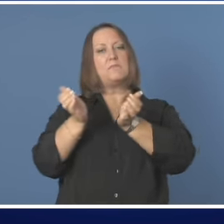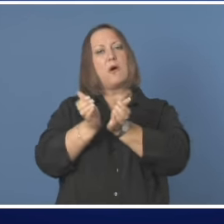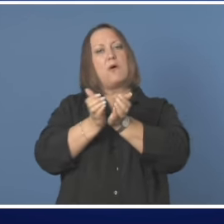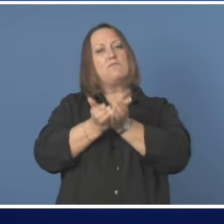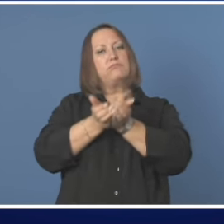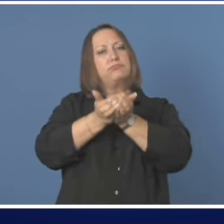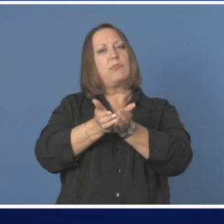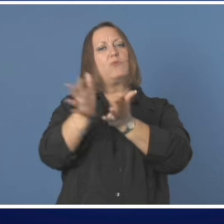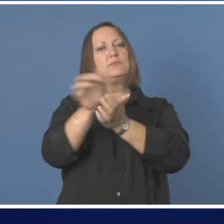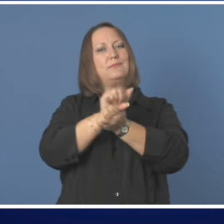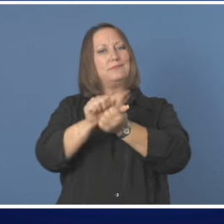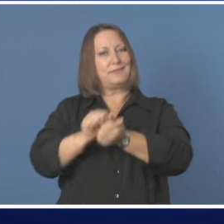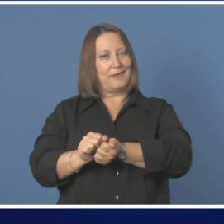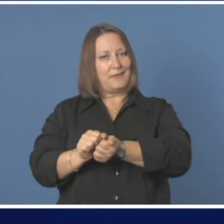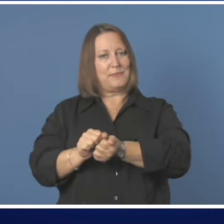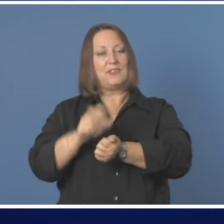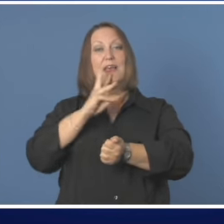crafts, flooding.